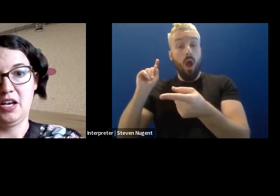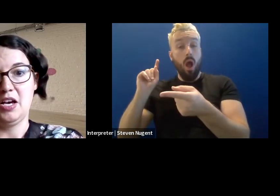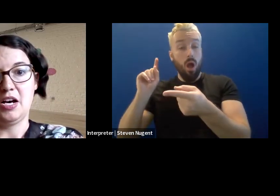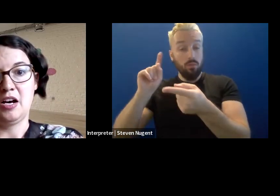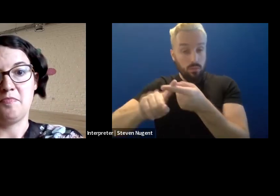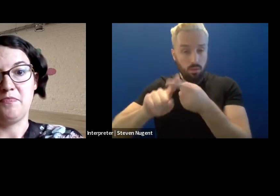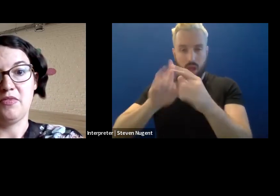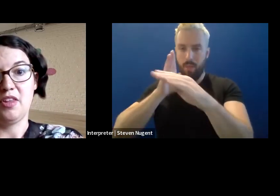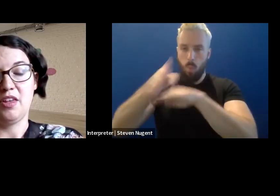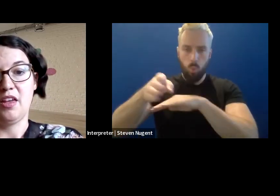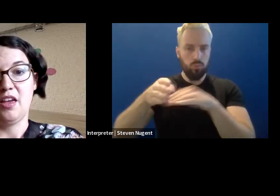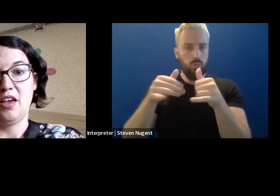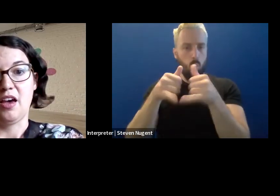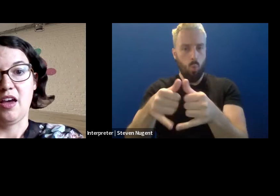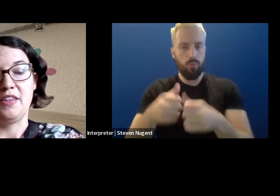phase.